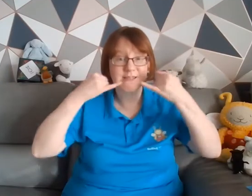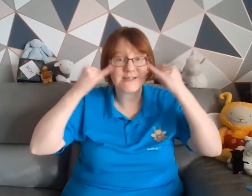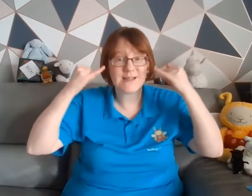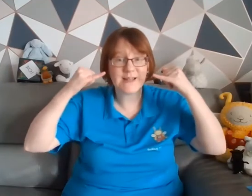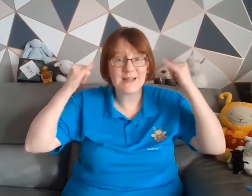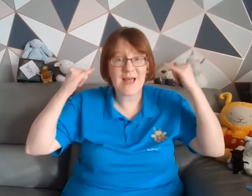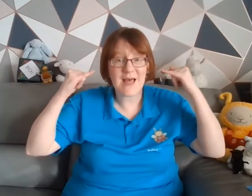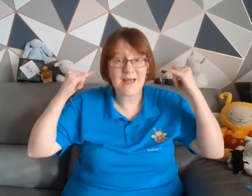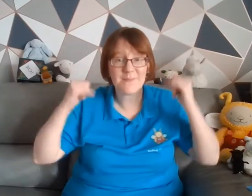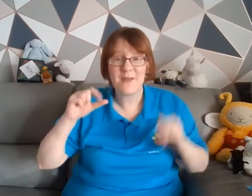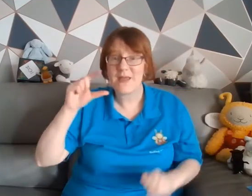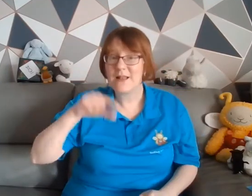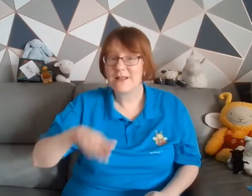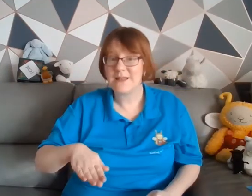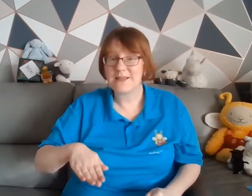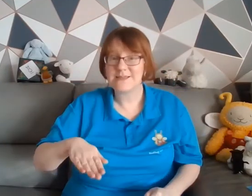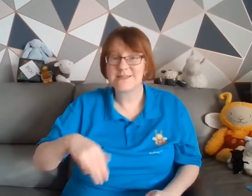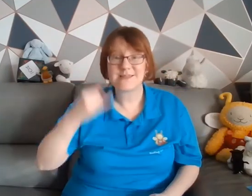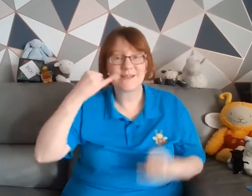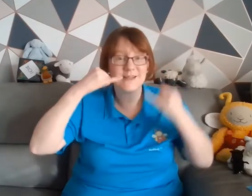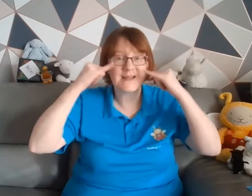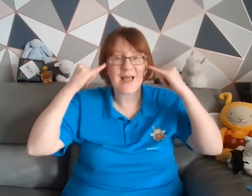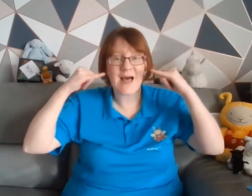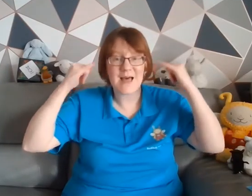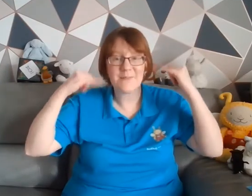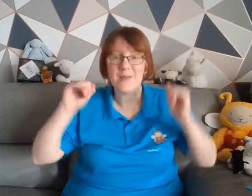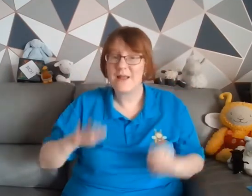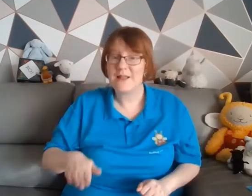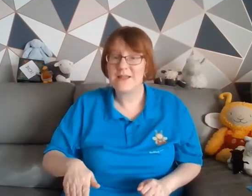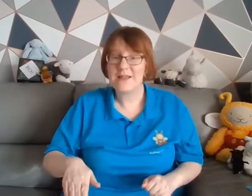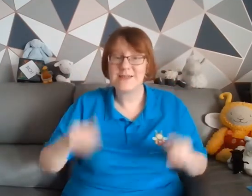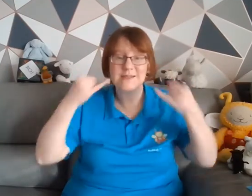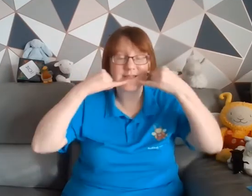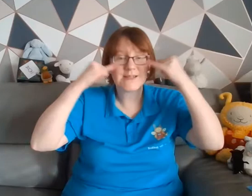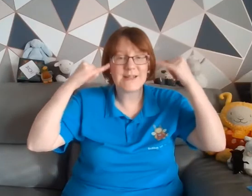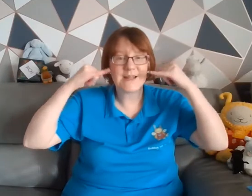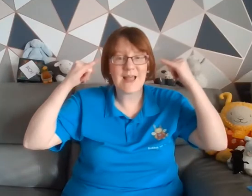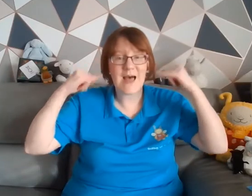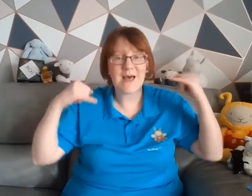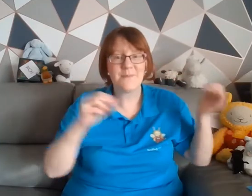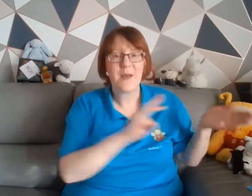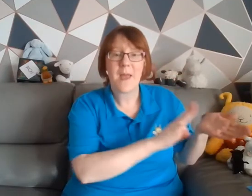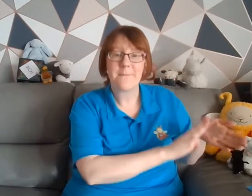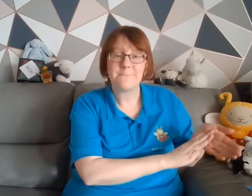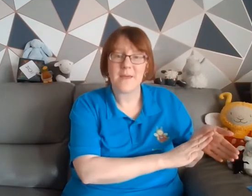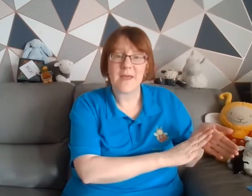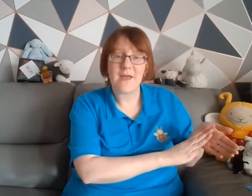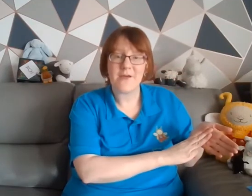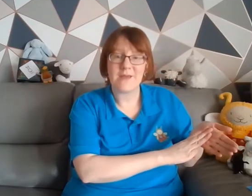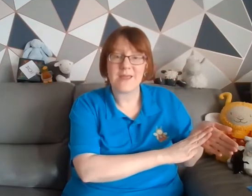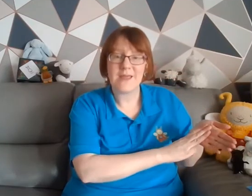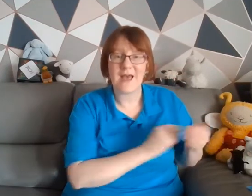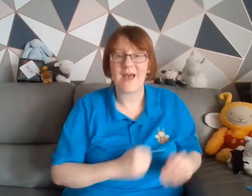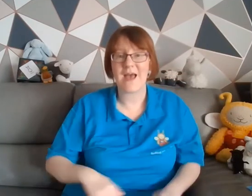little lamb, little lamb, little lamb. Mary had